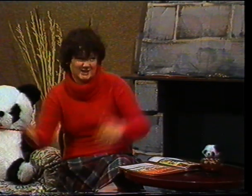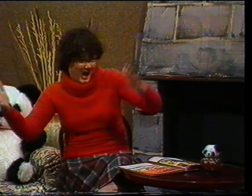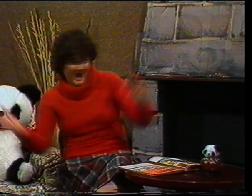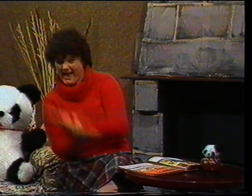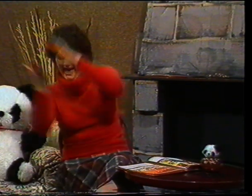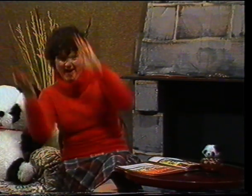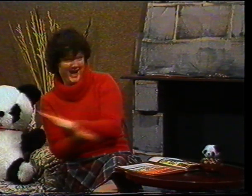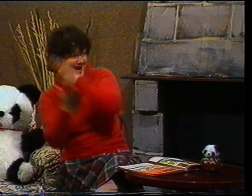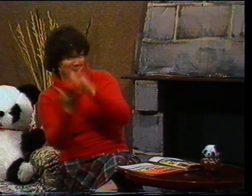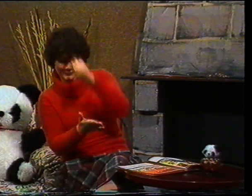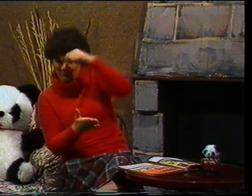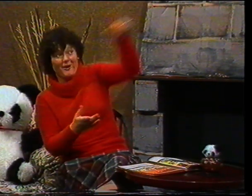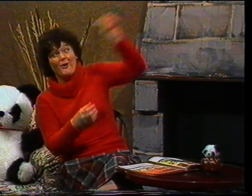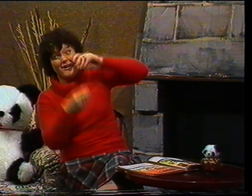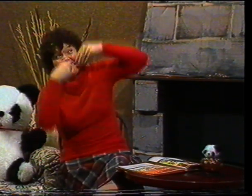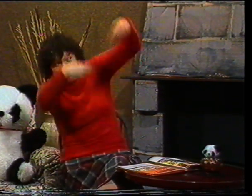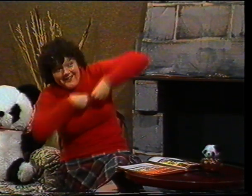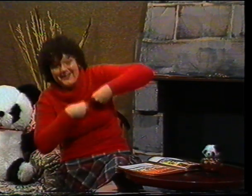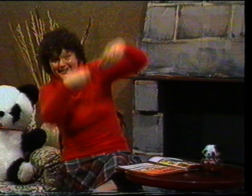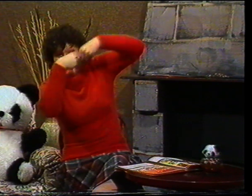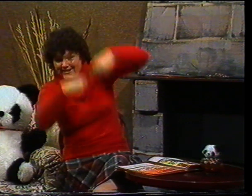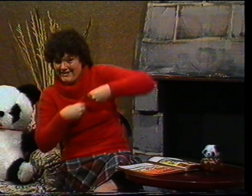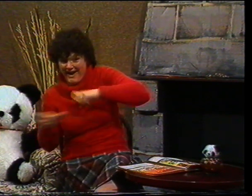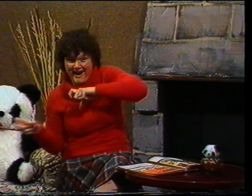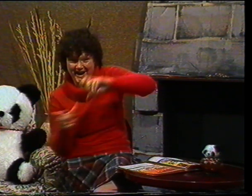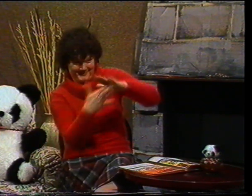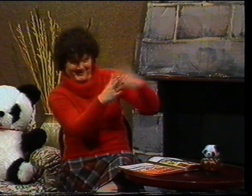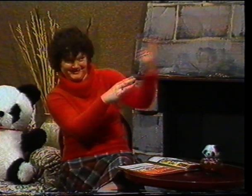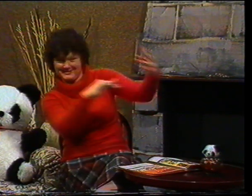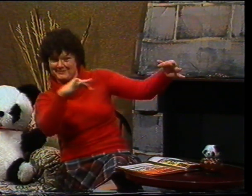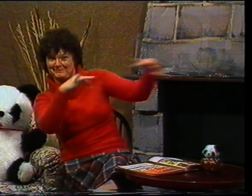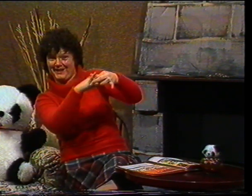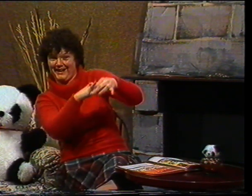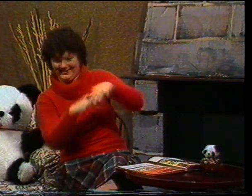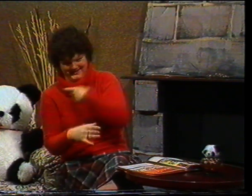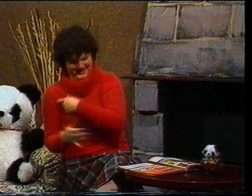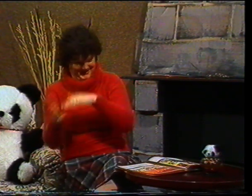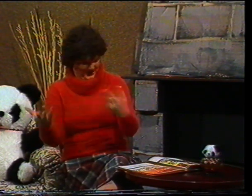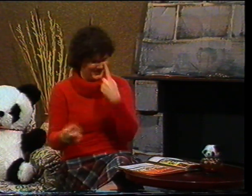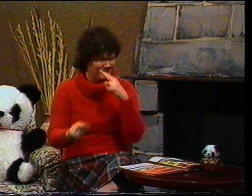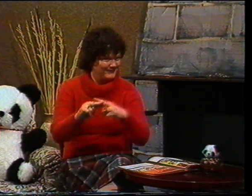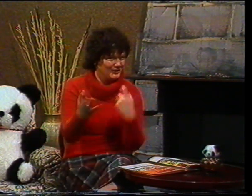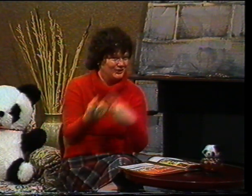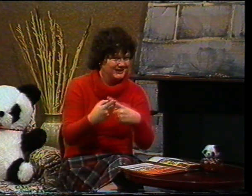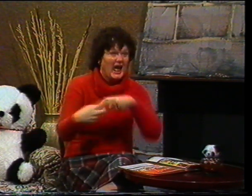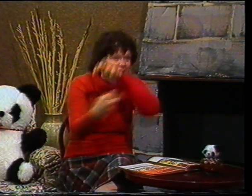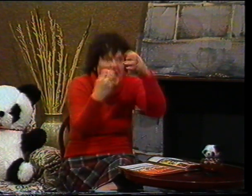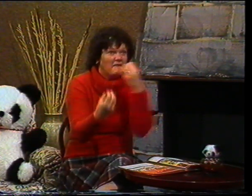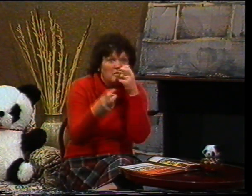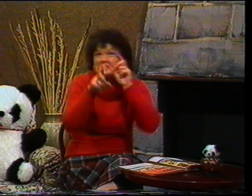And the rats were really happy. They knew that they would always be fed, because they were now married. And they'd be free. They wouldn't have